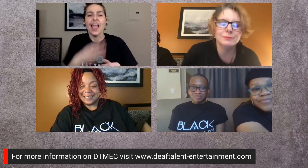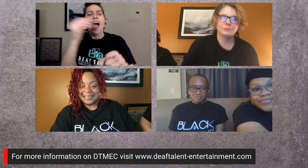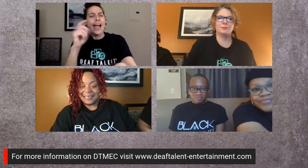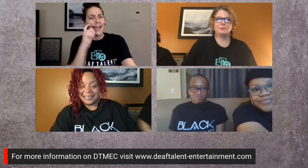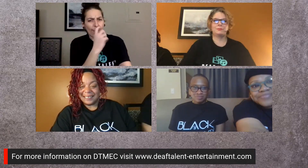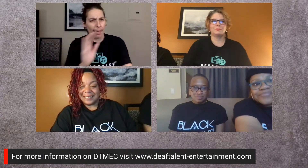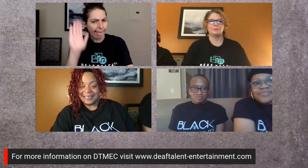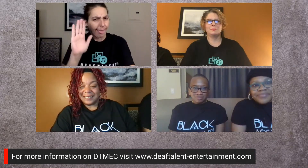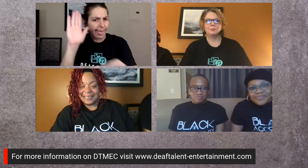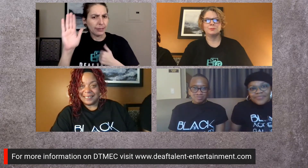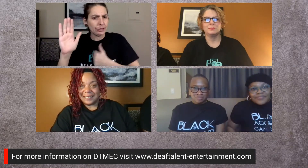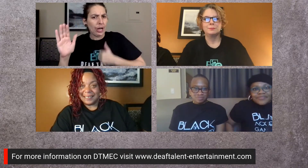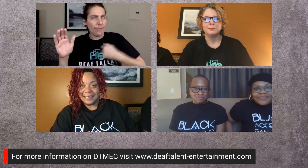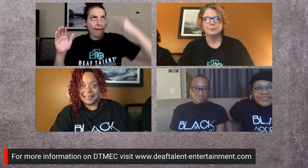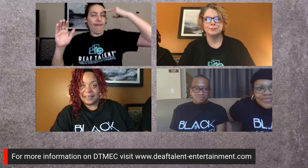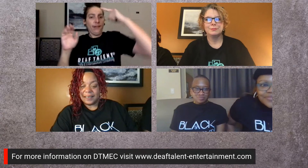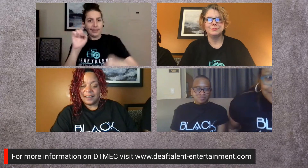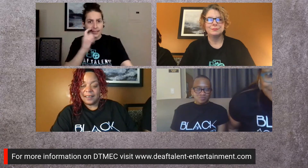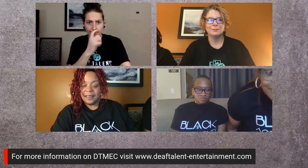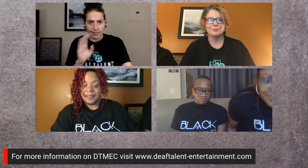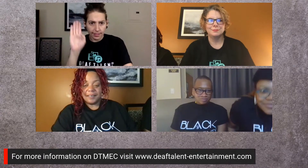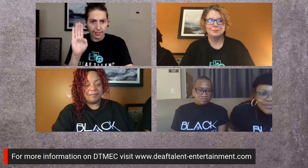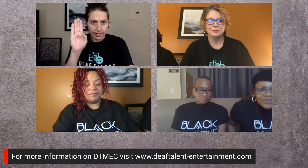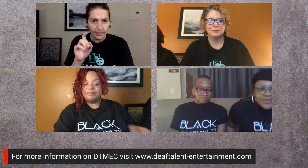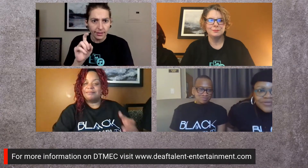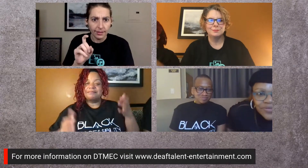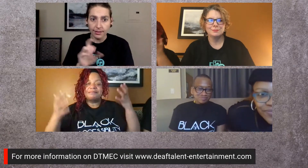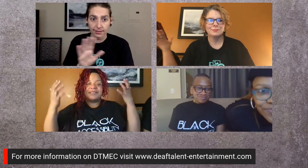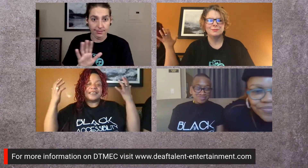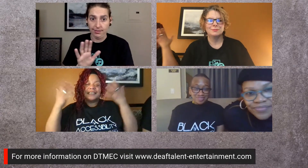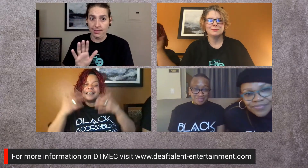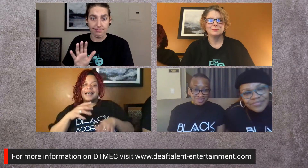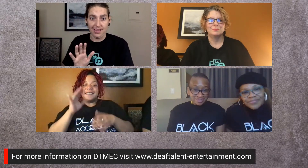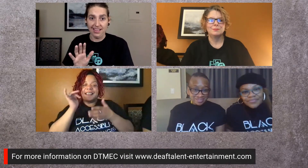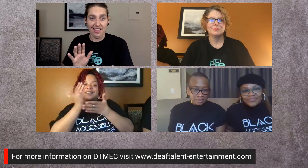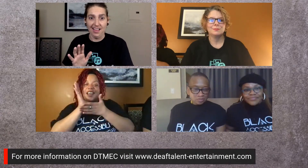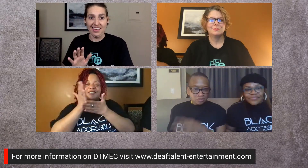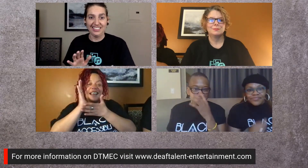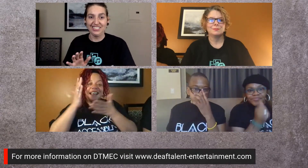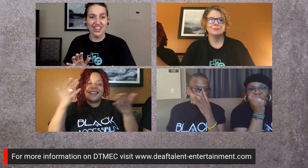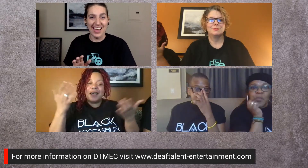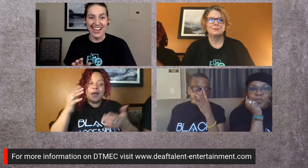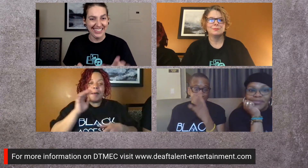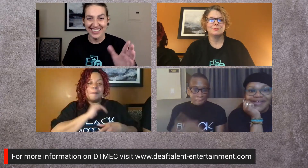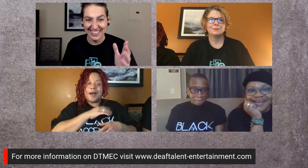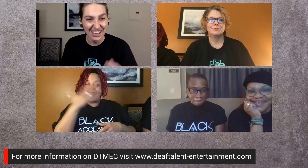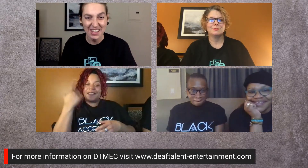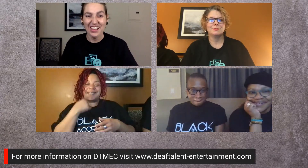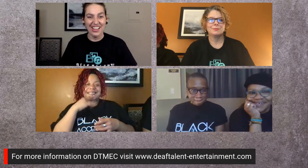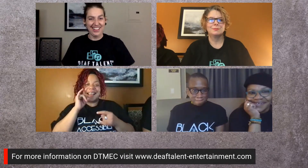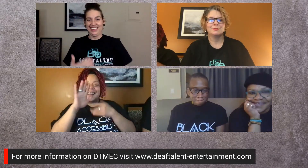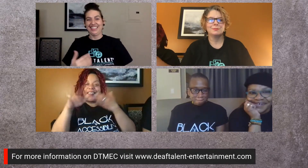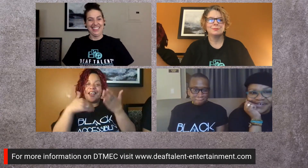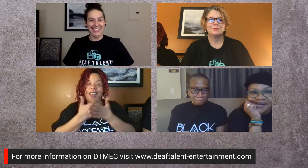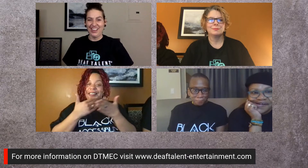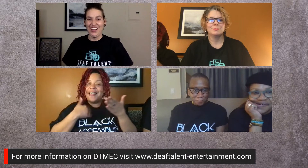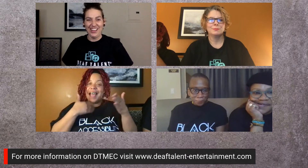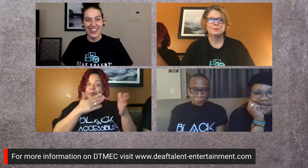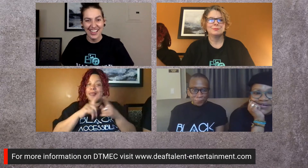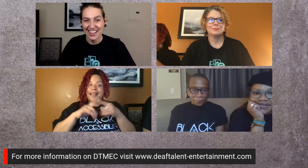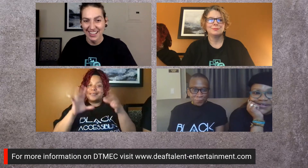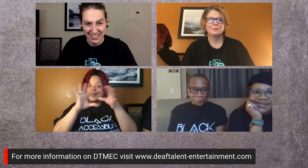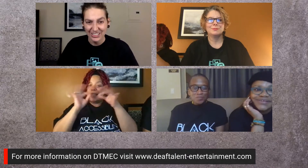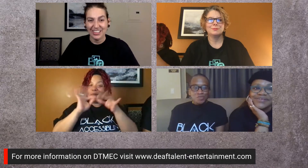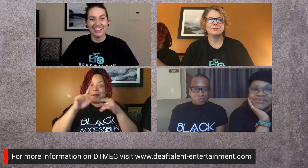the after panel. I'm sorry, Aaron, you had something to say? That's all right, Martha.